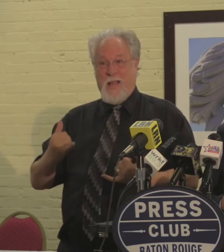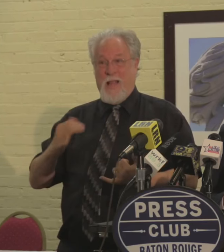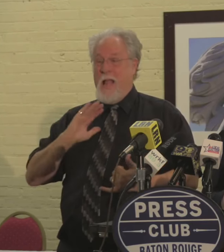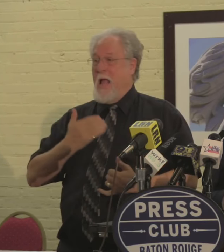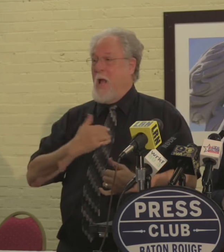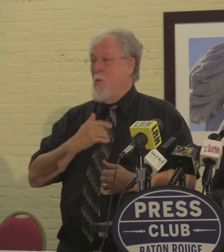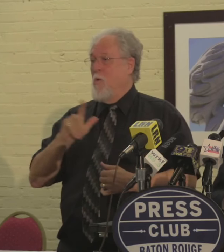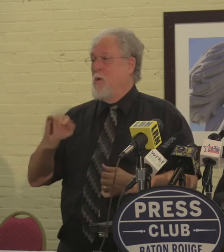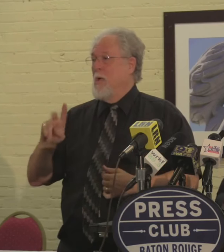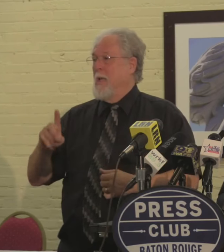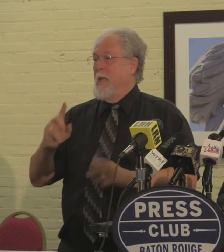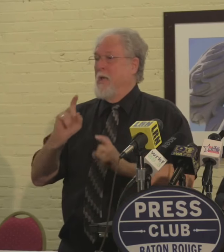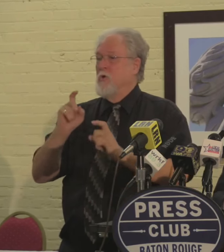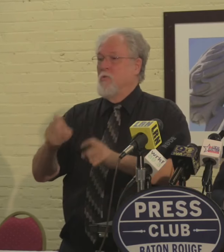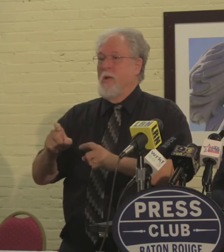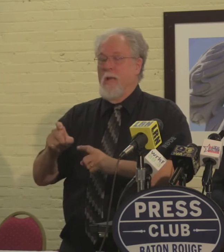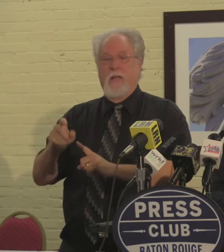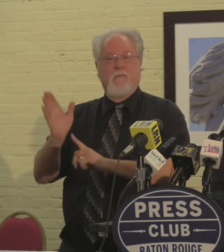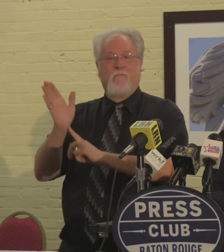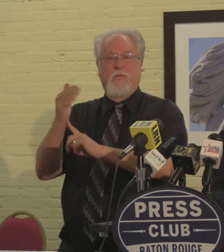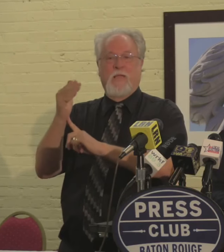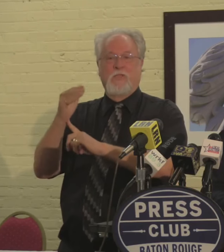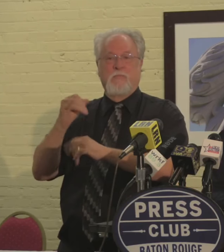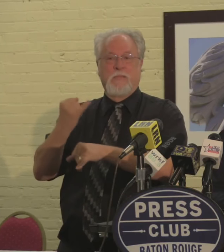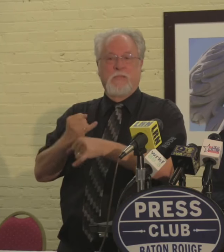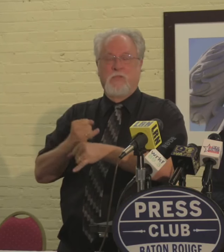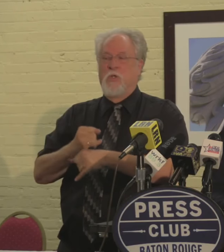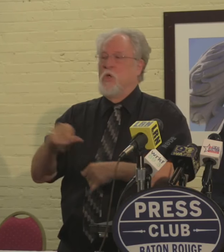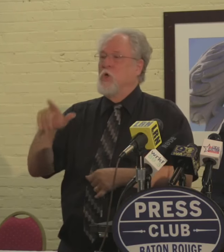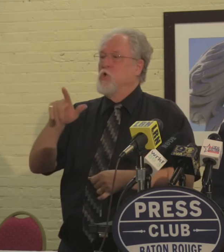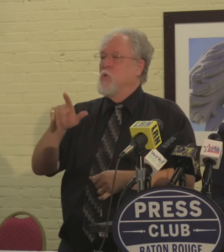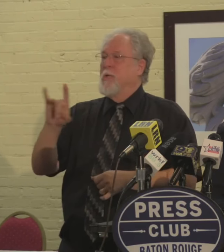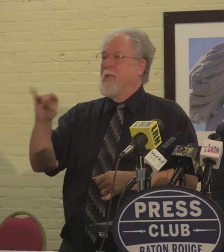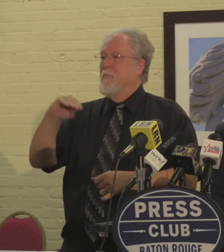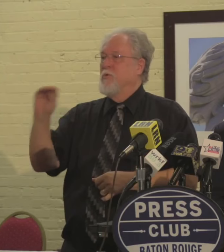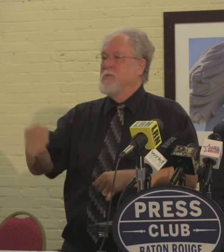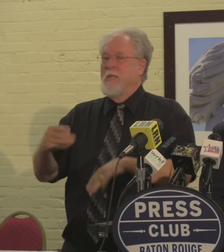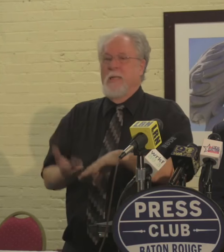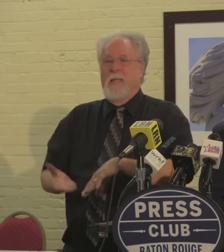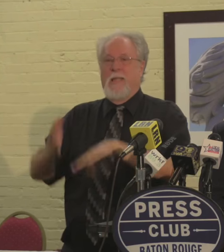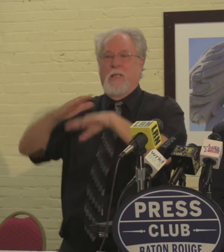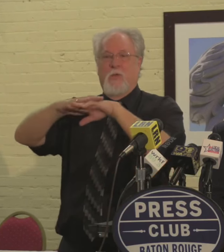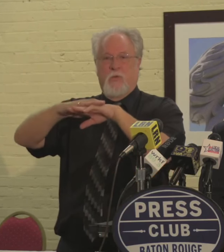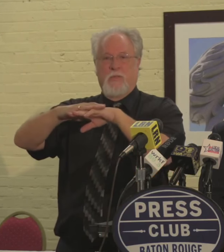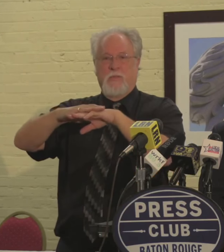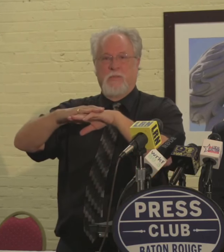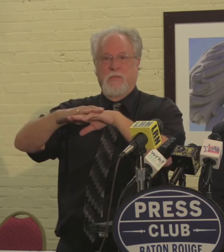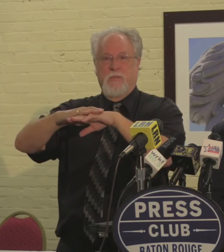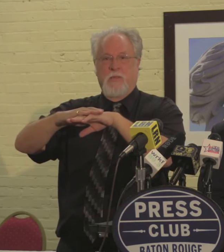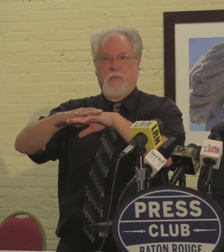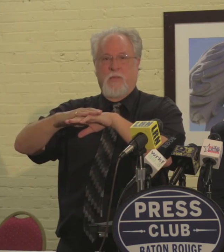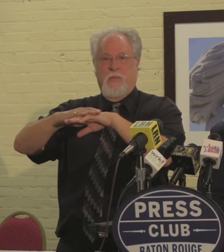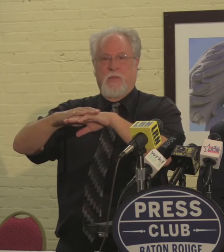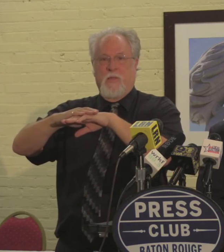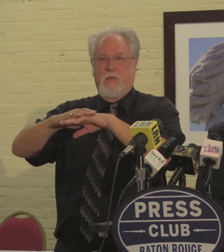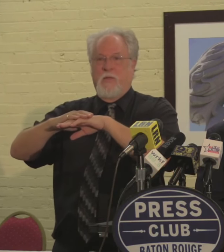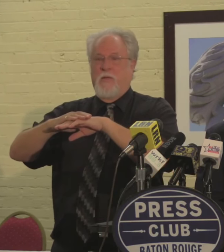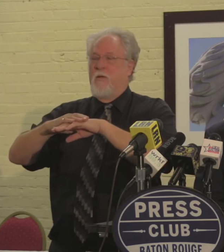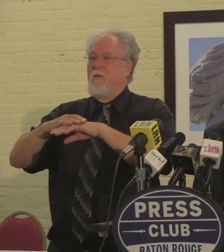land grant flagship institution, a 28% increase over the